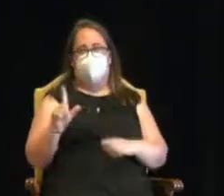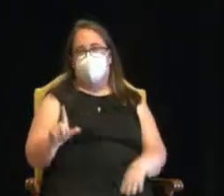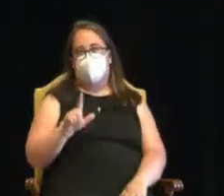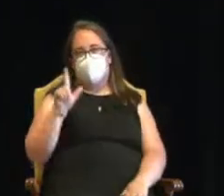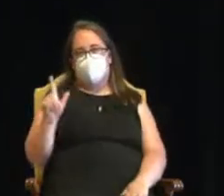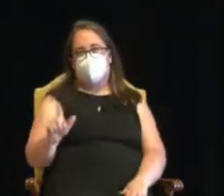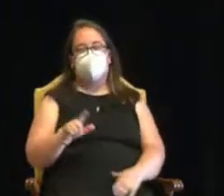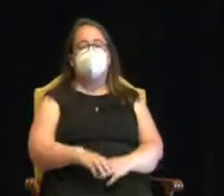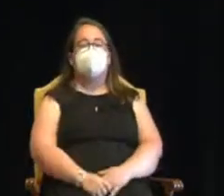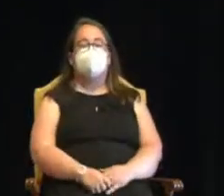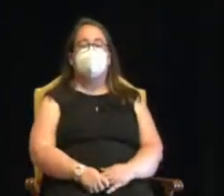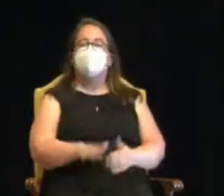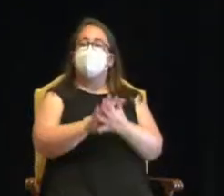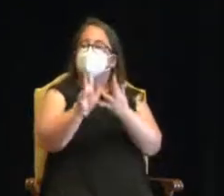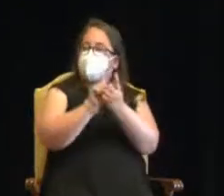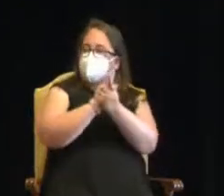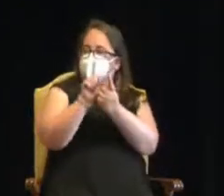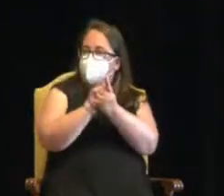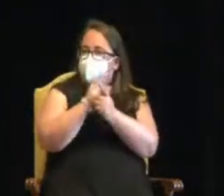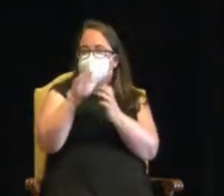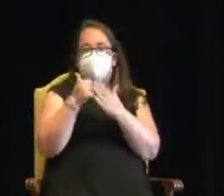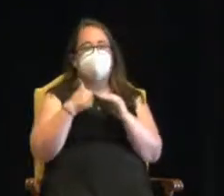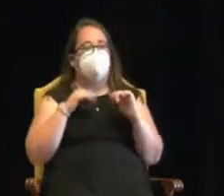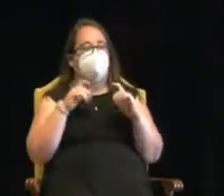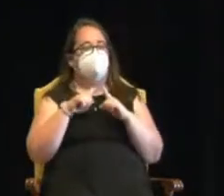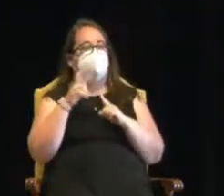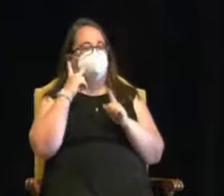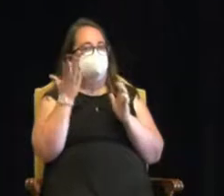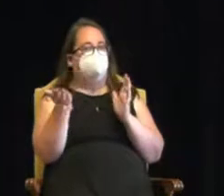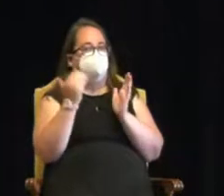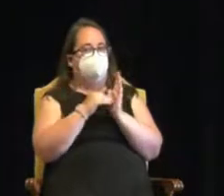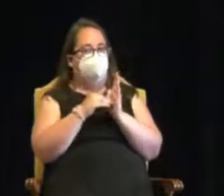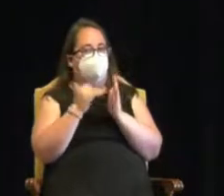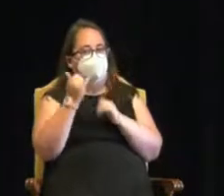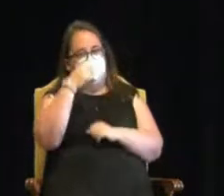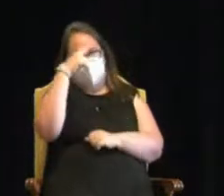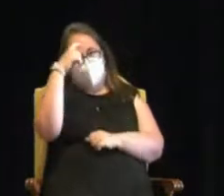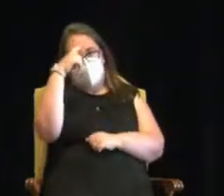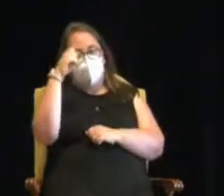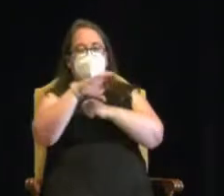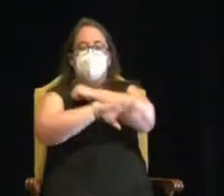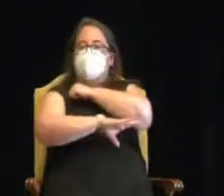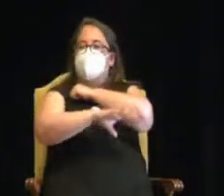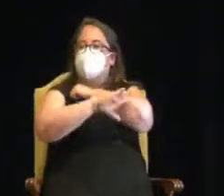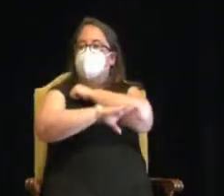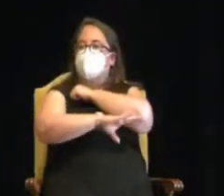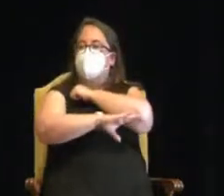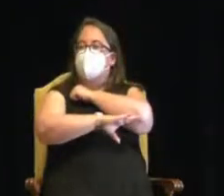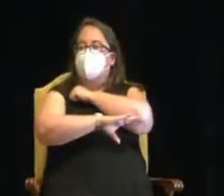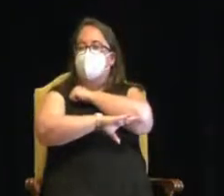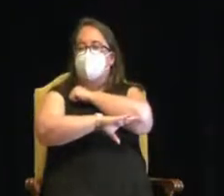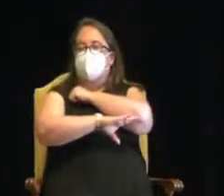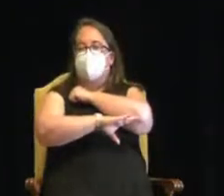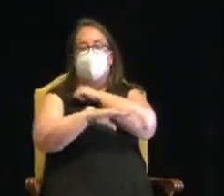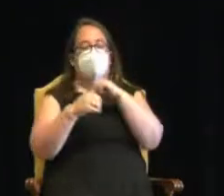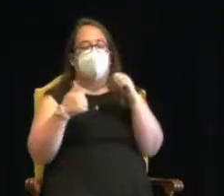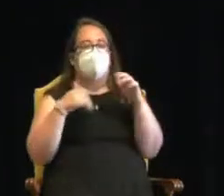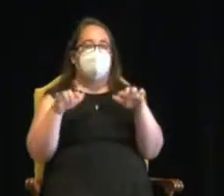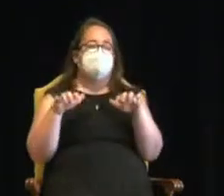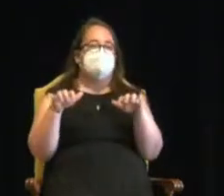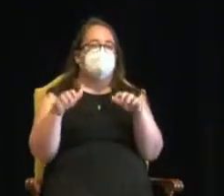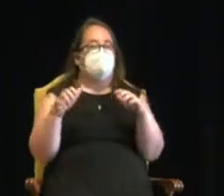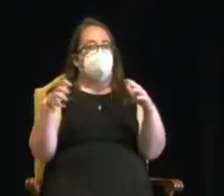So it's nice to meet you all. I hope to see you again later this summer and into the fall. We got a bunch of stuff up